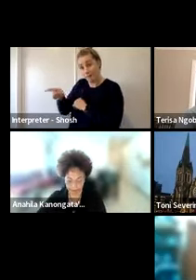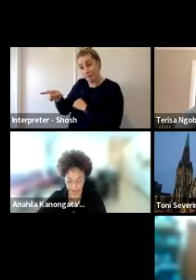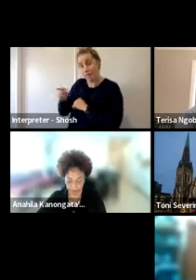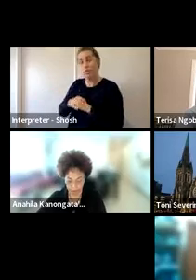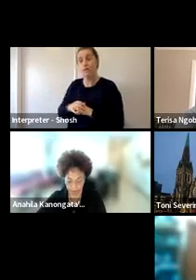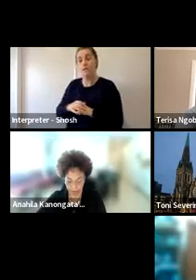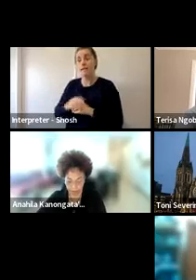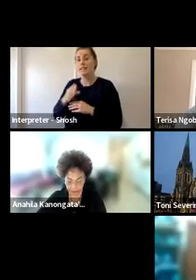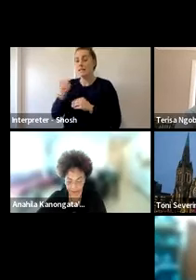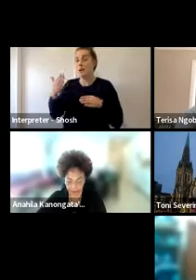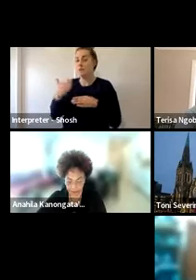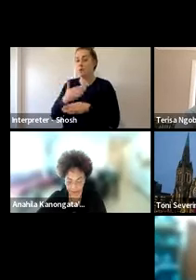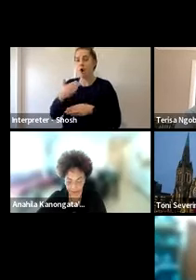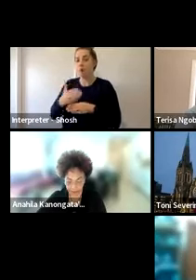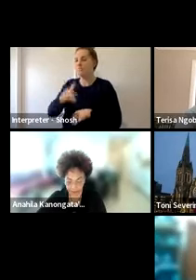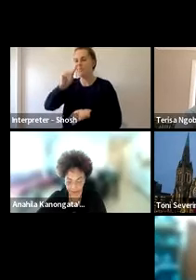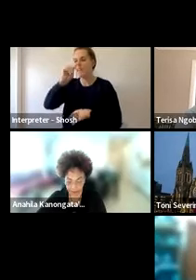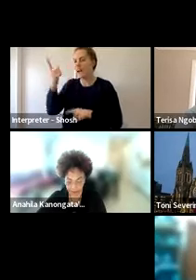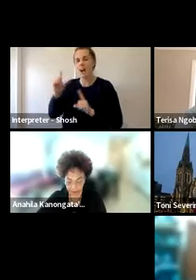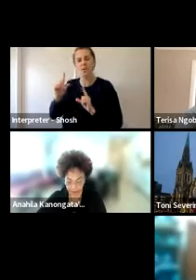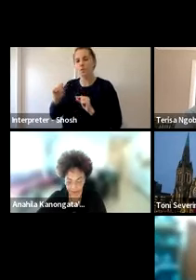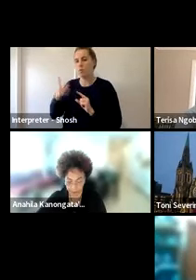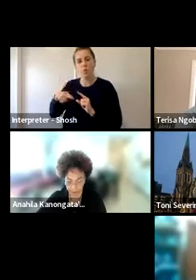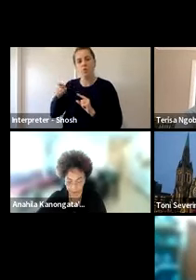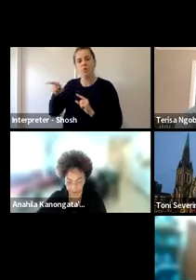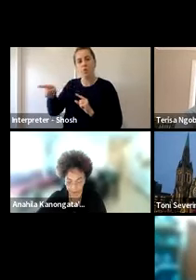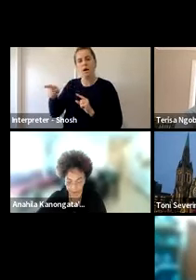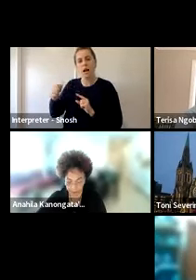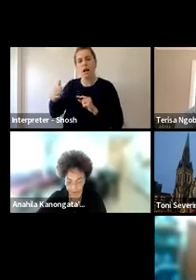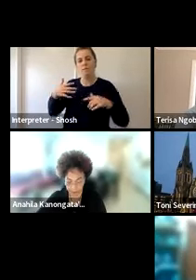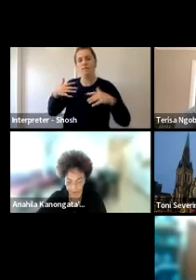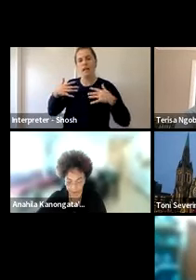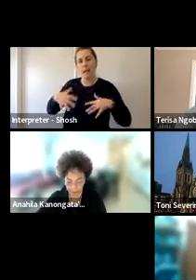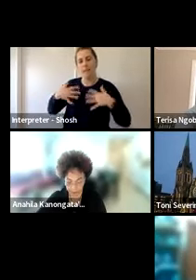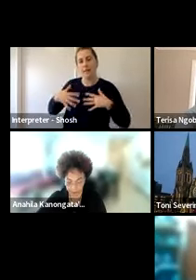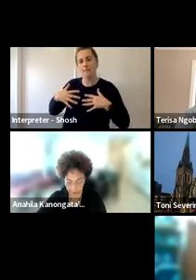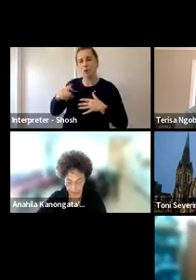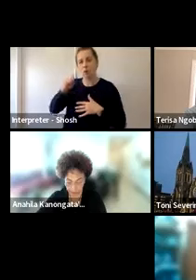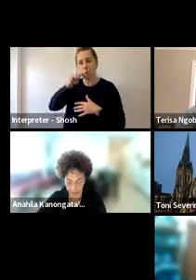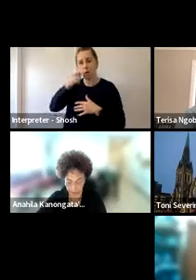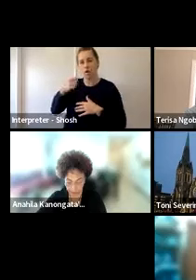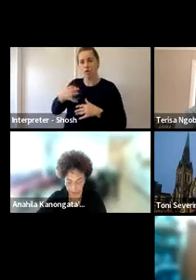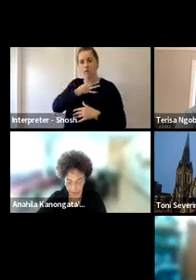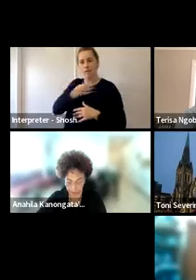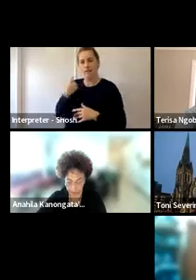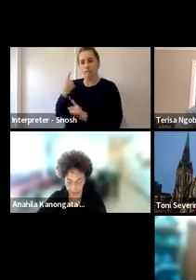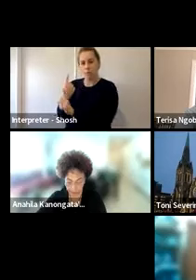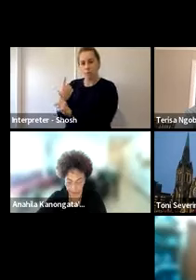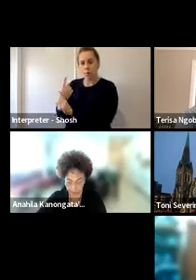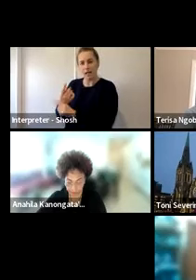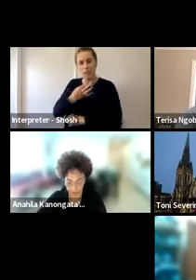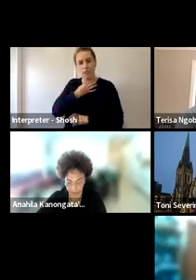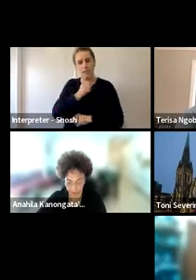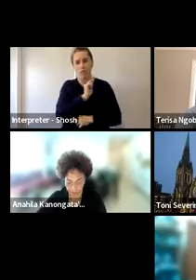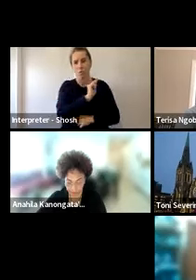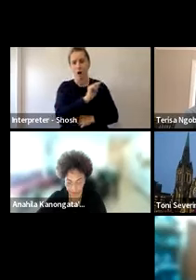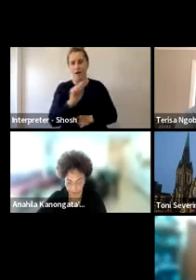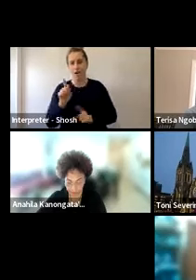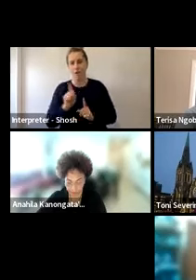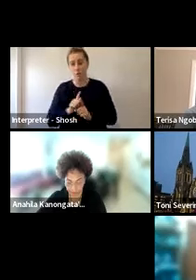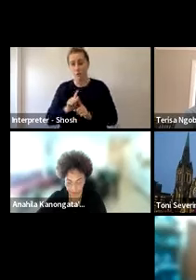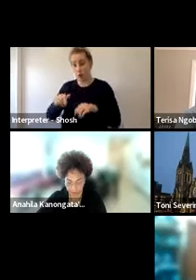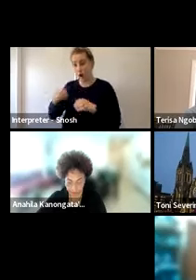are certain things that you won't be able to do because you put in jeopardy yourselves and other people. So I do put an onus too on